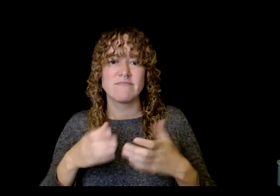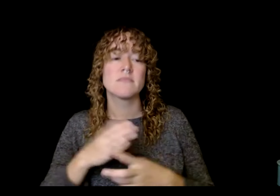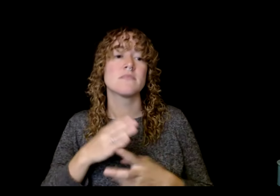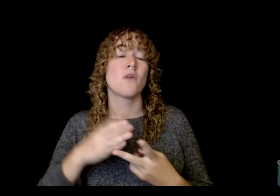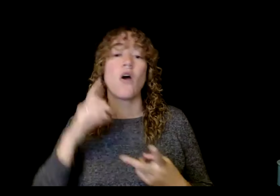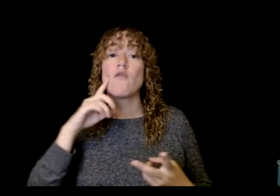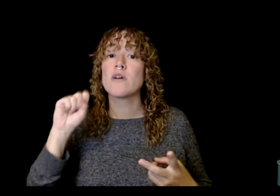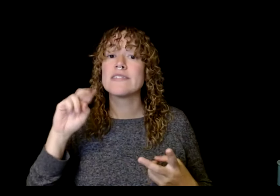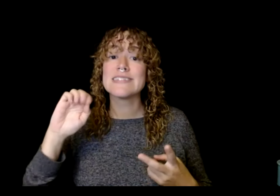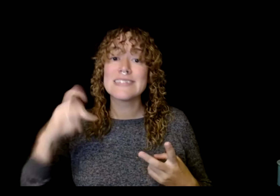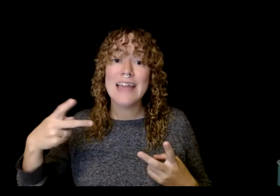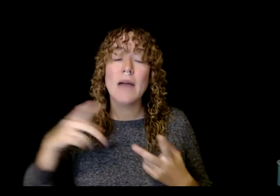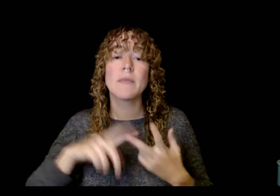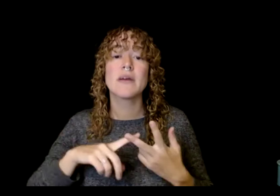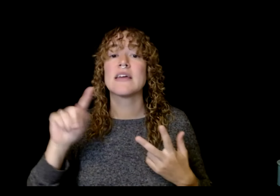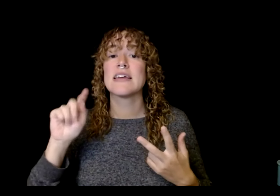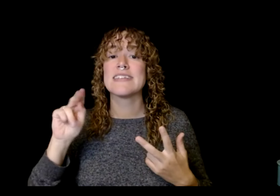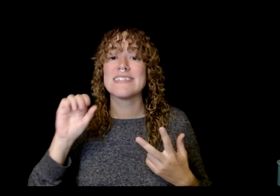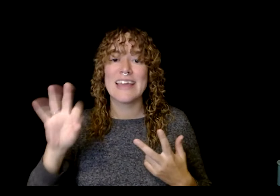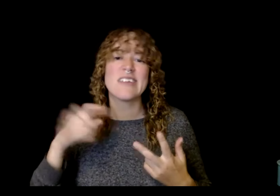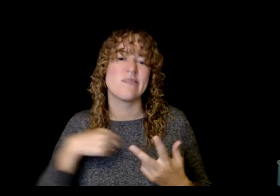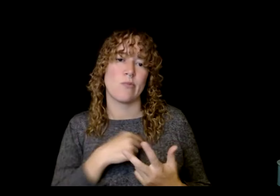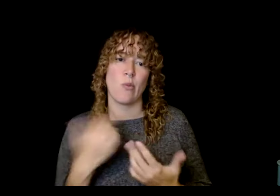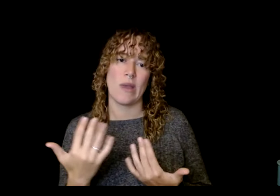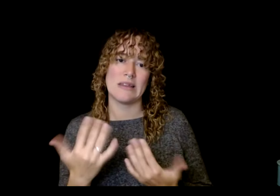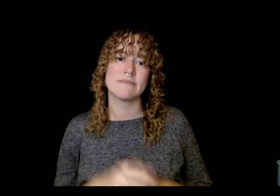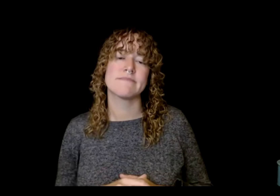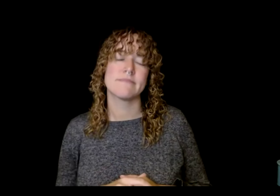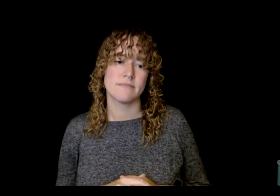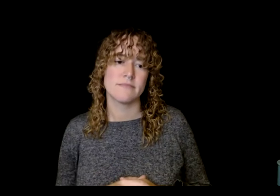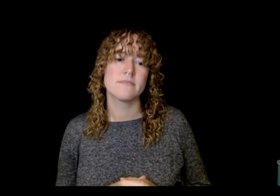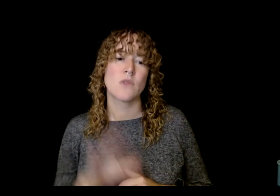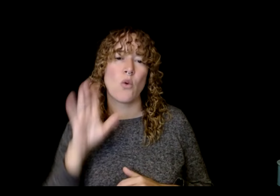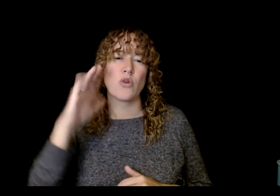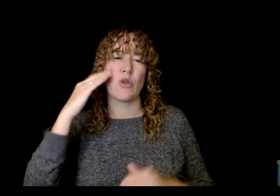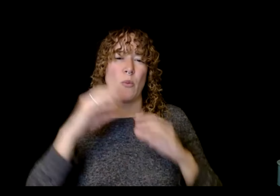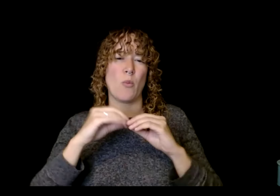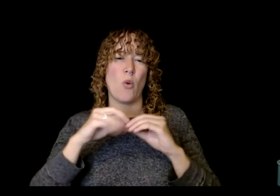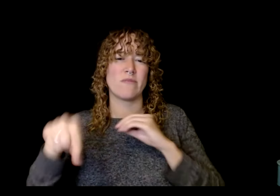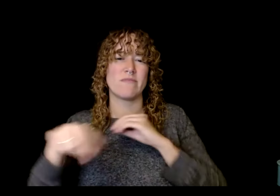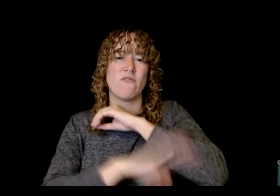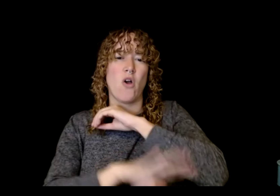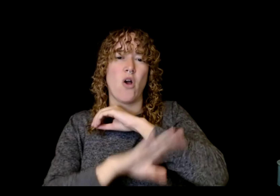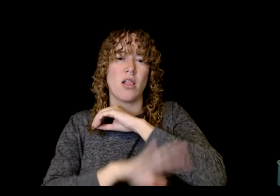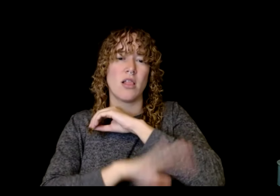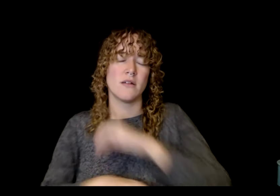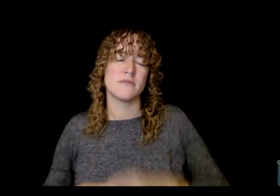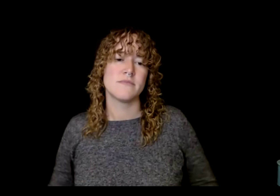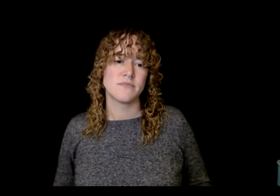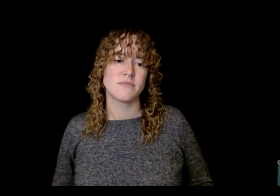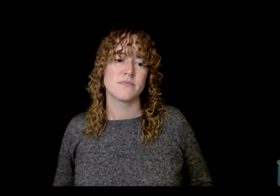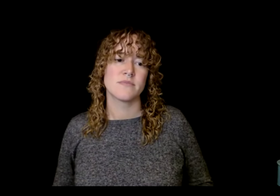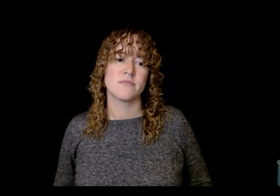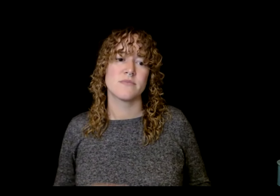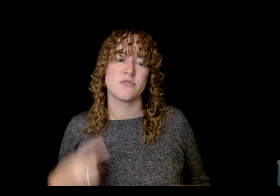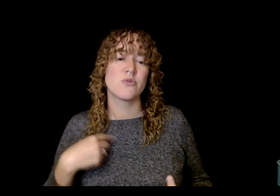and TANF, we'll probably know more this fall. And so I think based on that, we are very likely